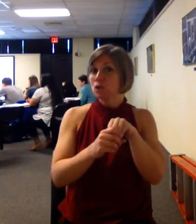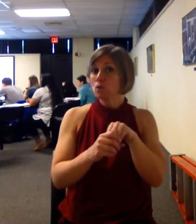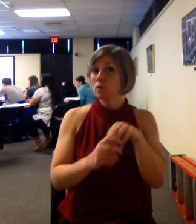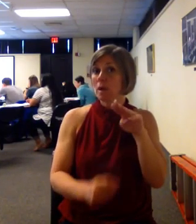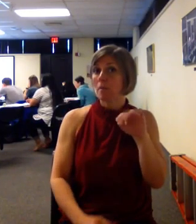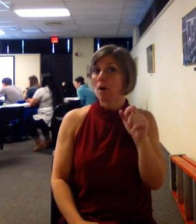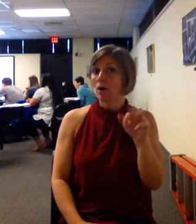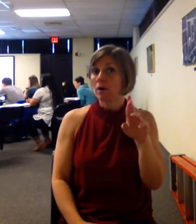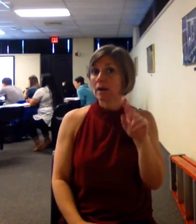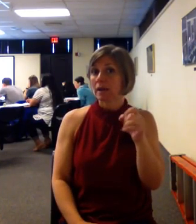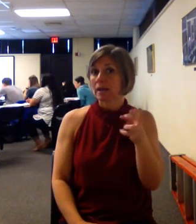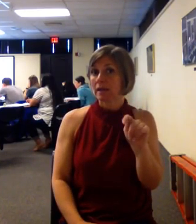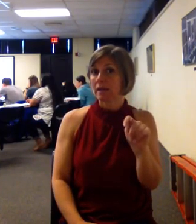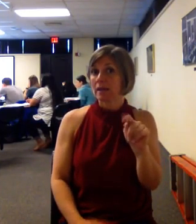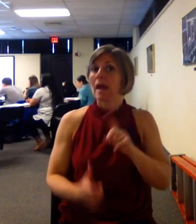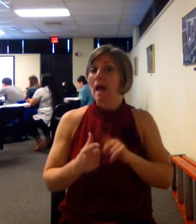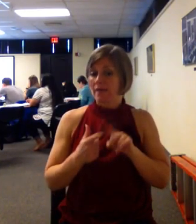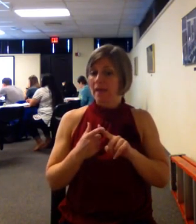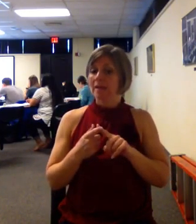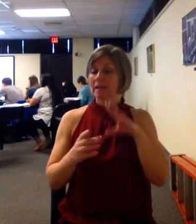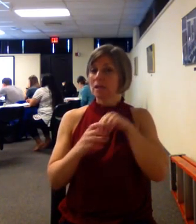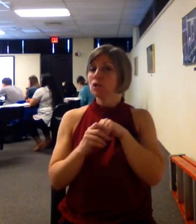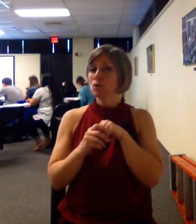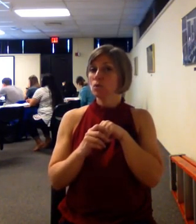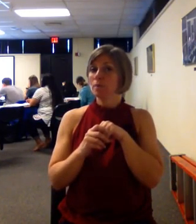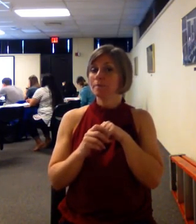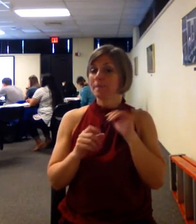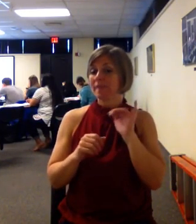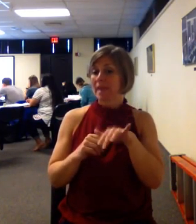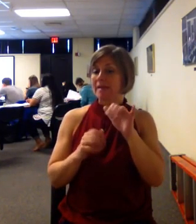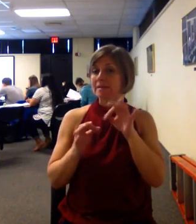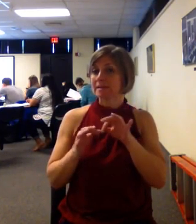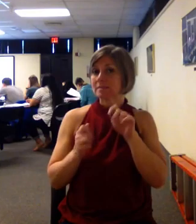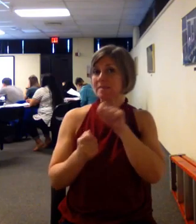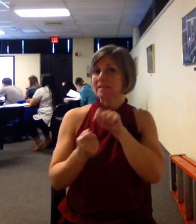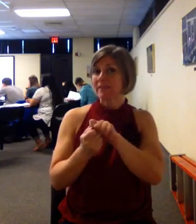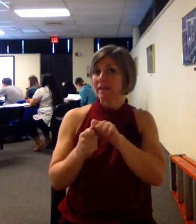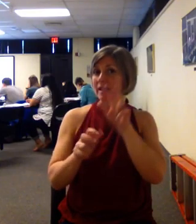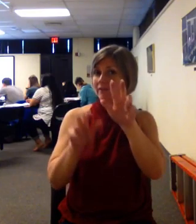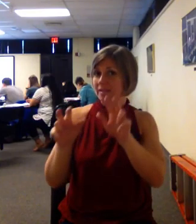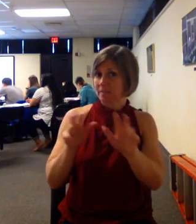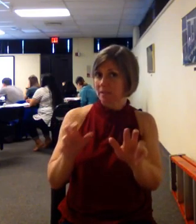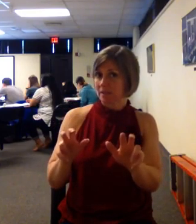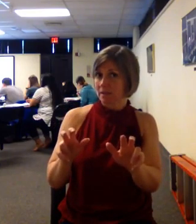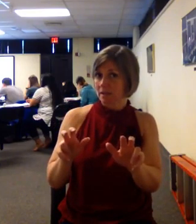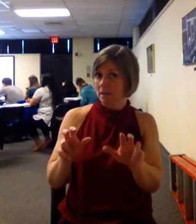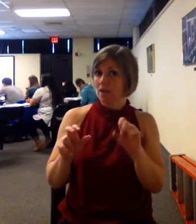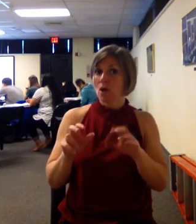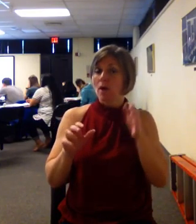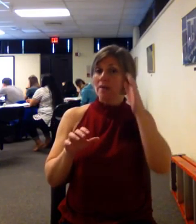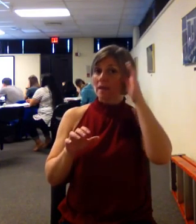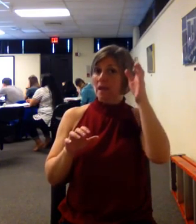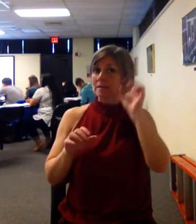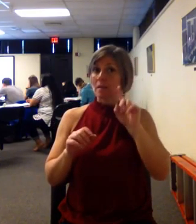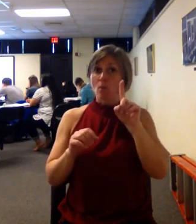2, getting into that specific investment. So to take the concept a step further with this, let's think about